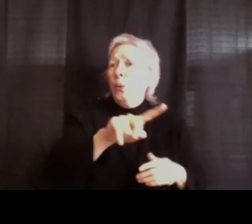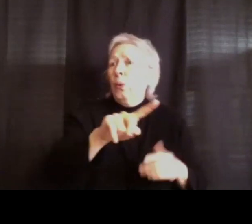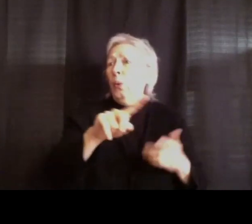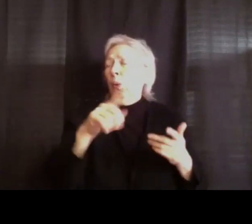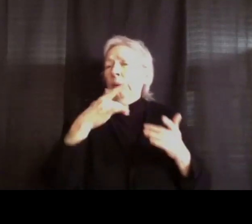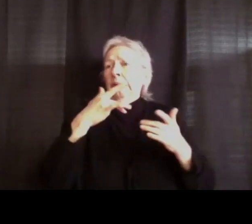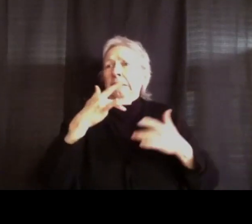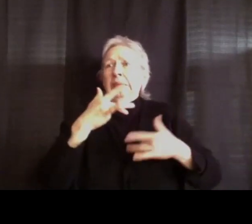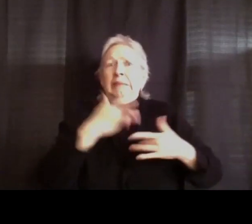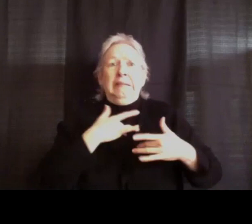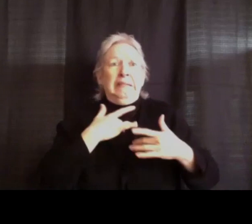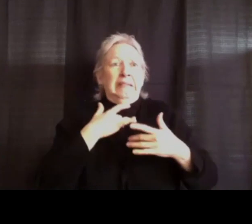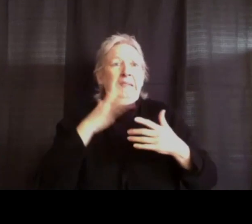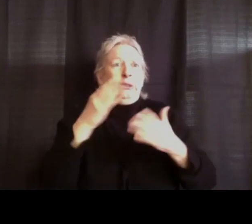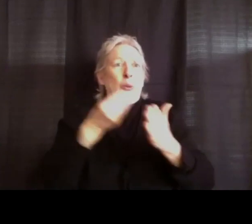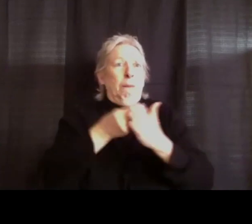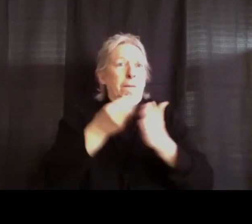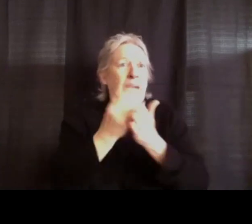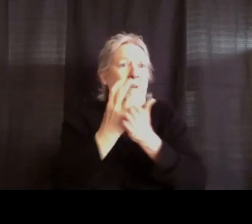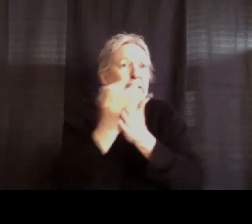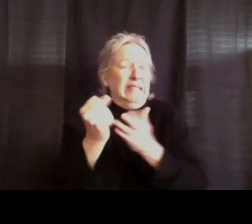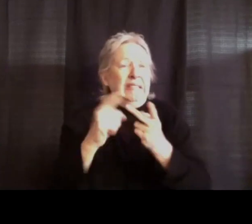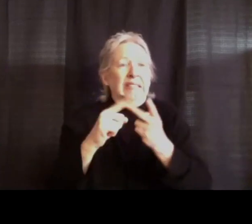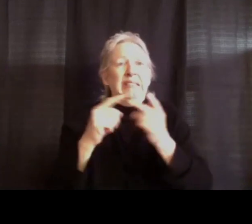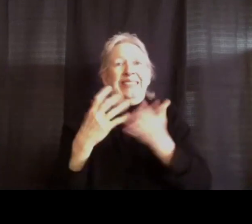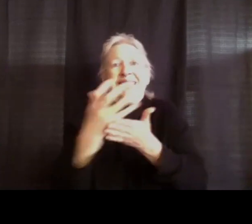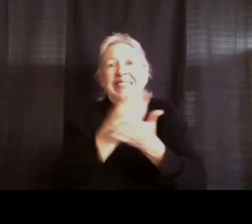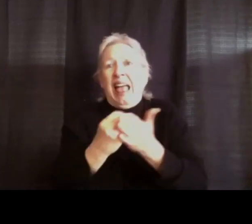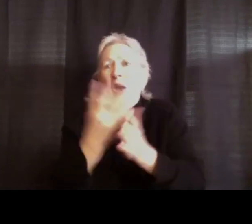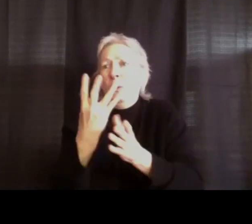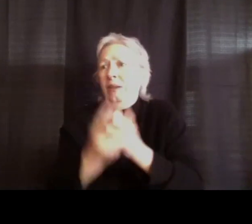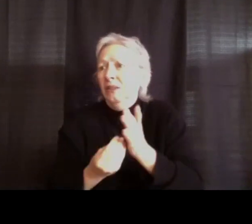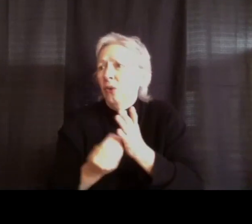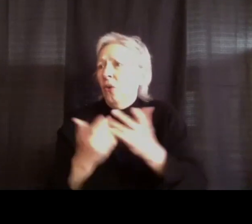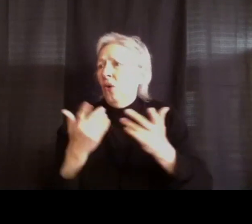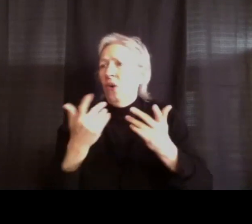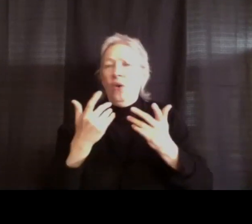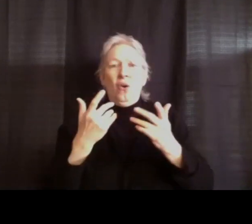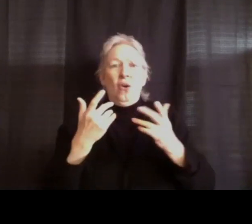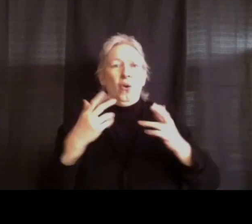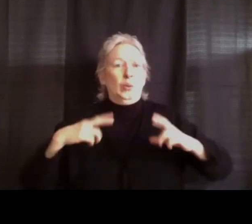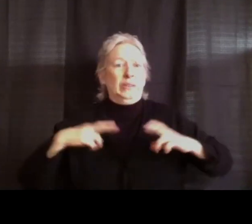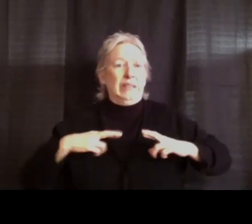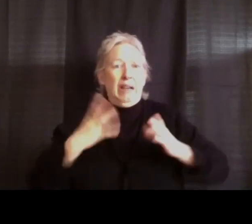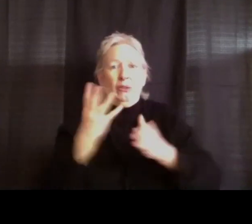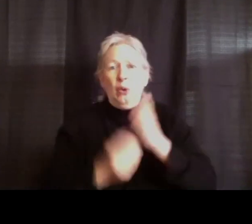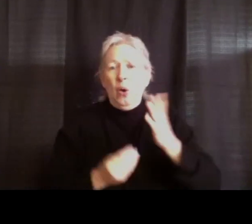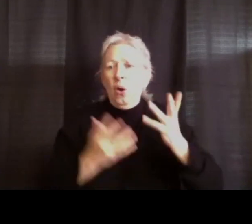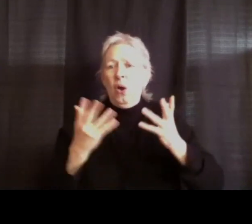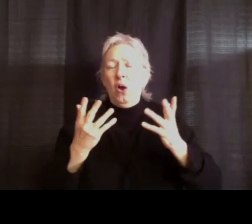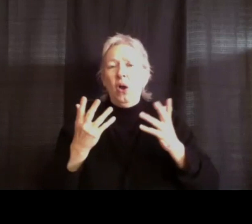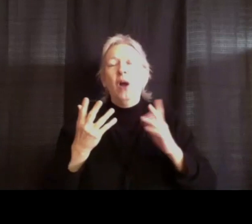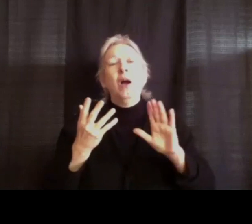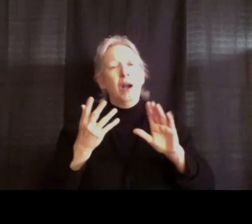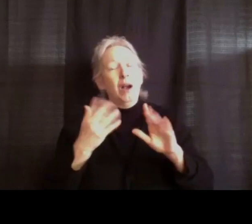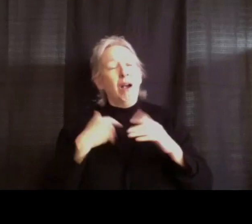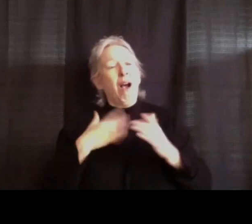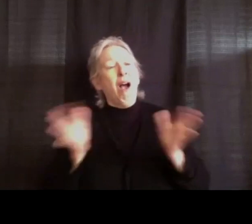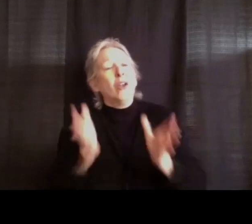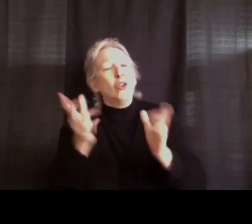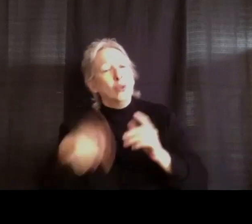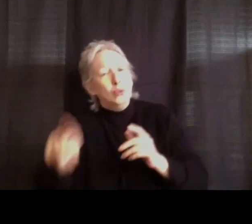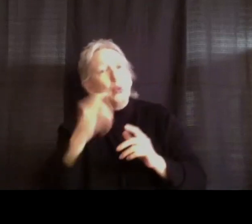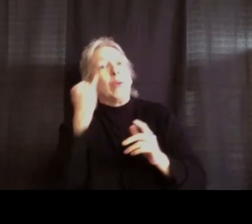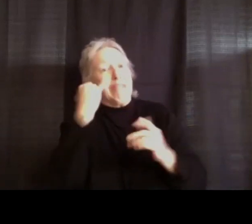are intact are called to think about stretching, giving an extra percent or more to